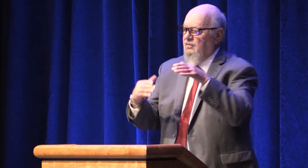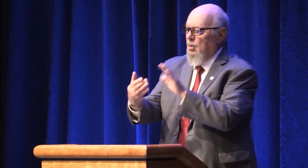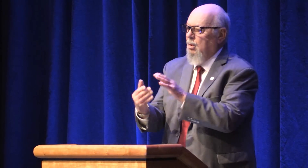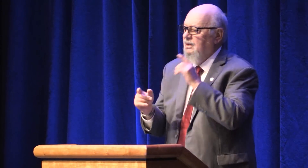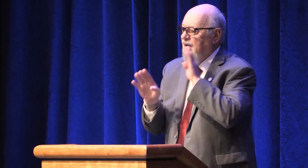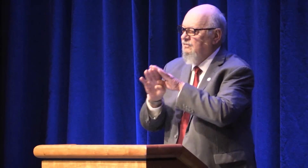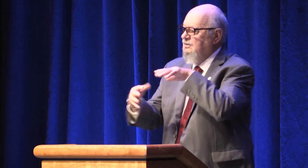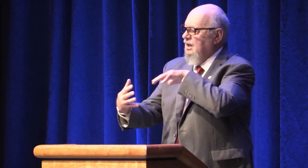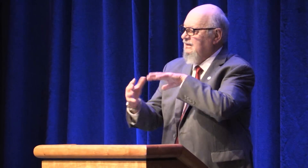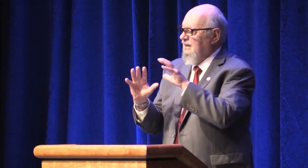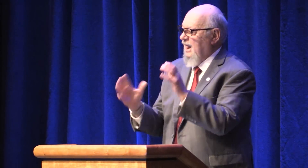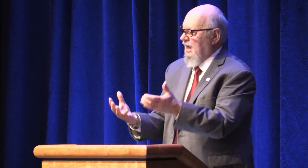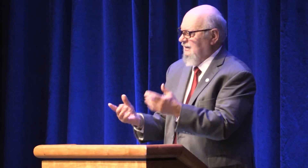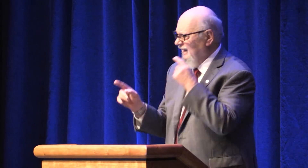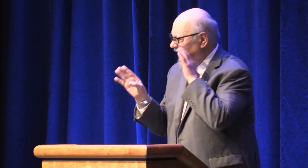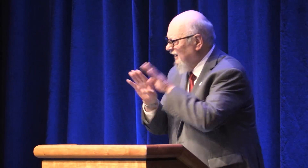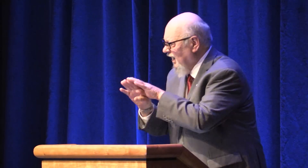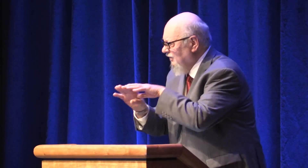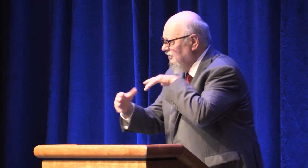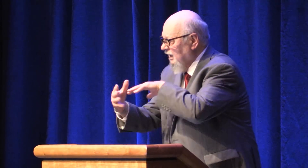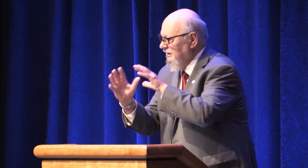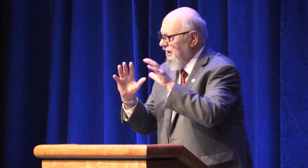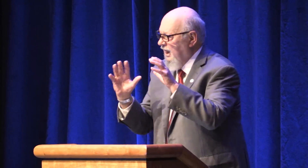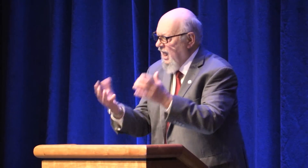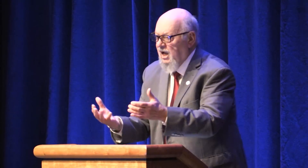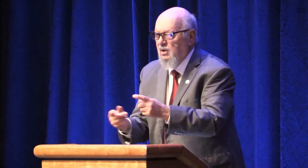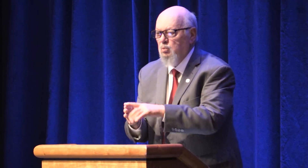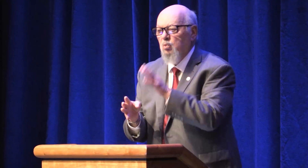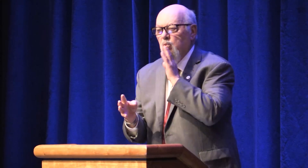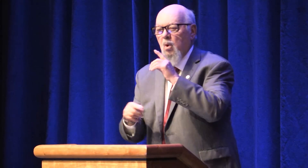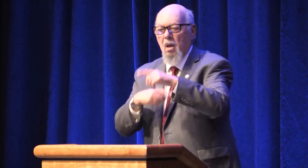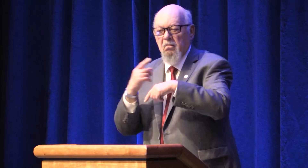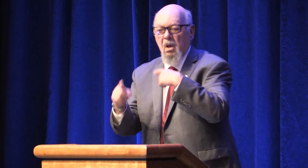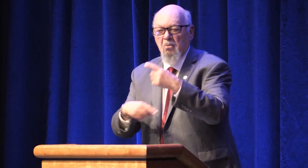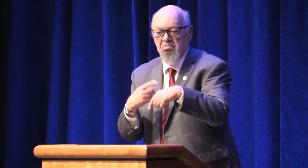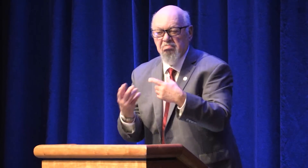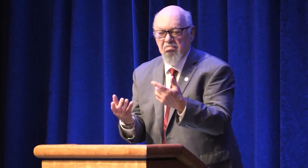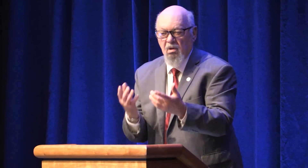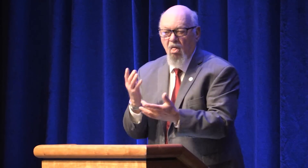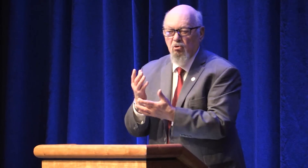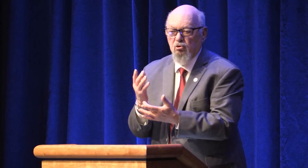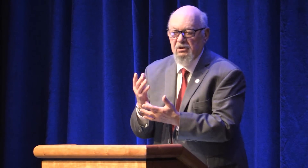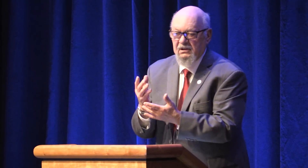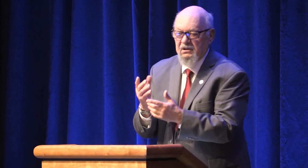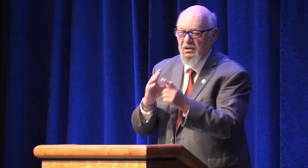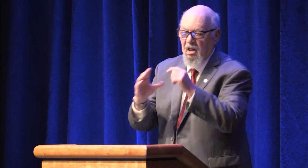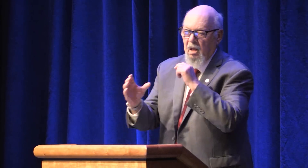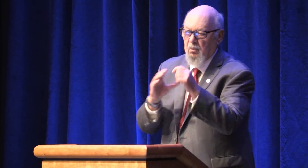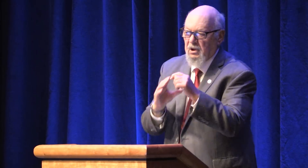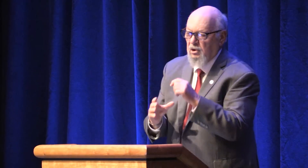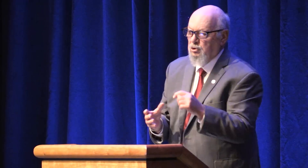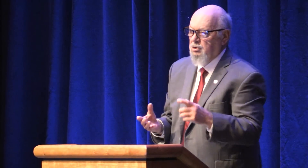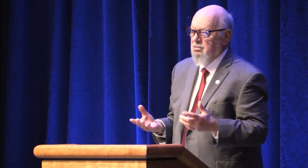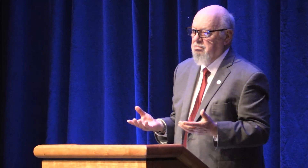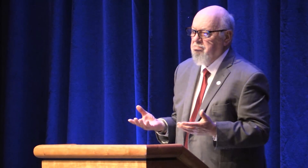So I was asked to present to a Deaf Studies course, and in this course they were talking about technology